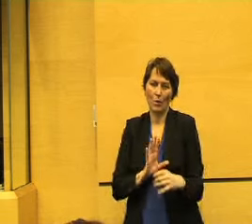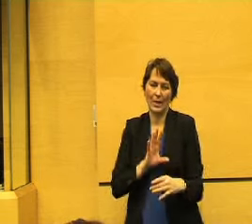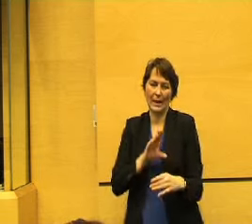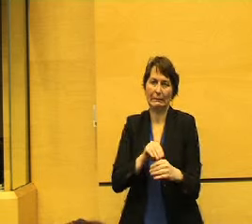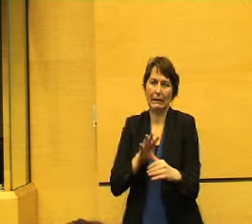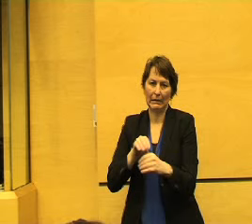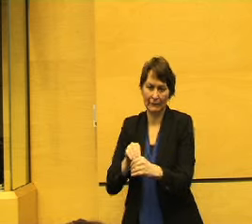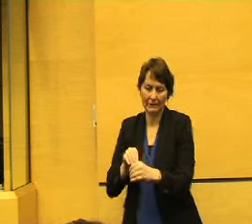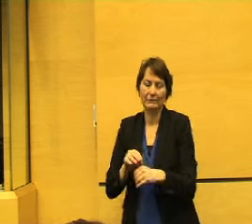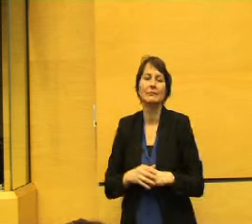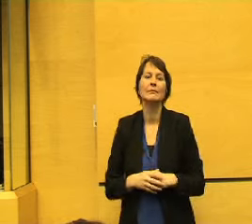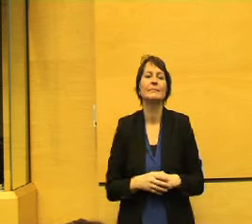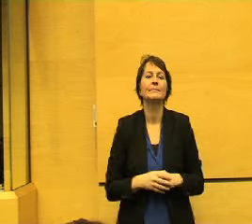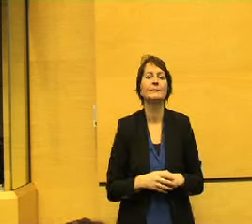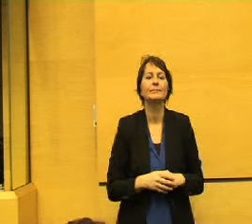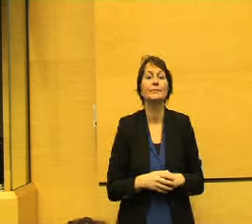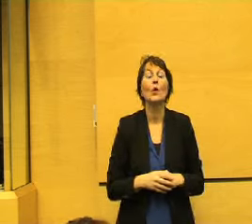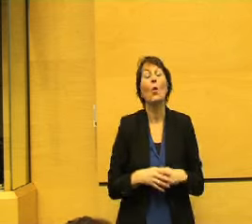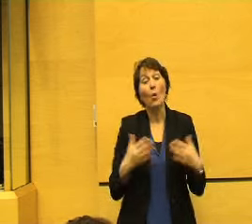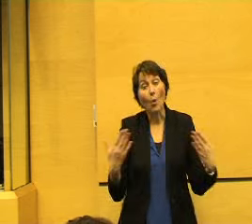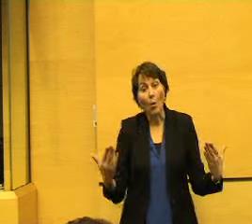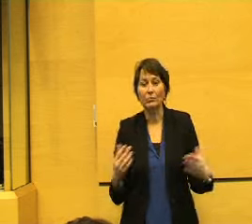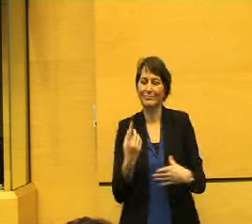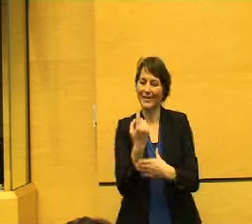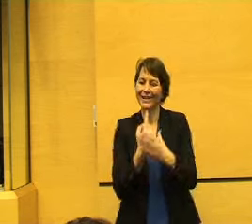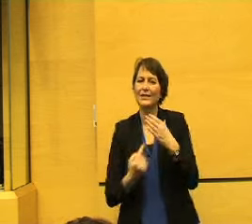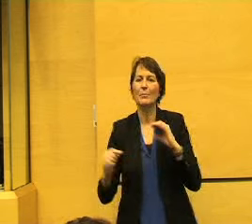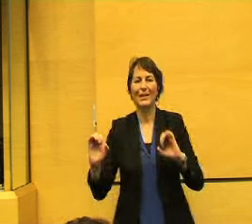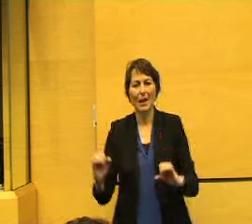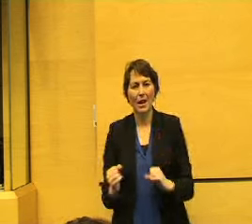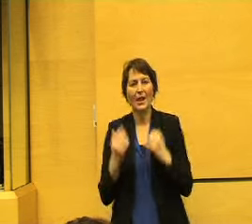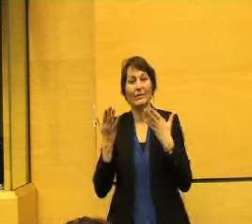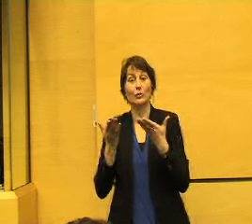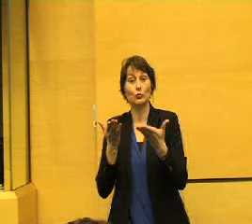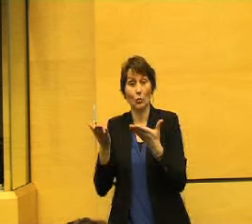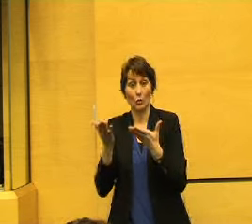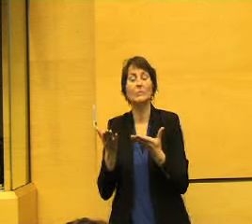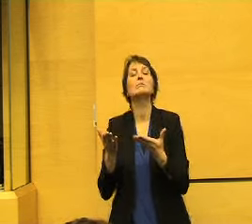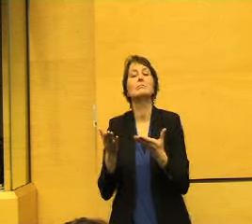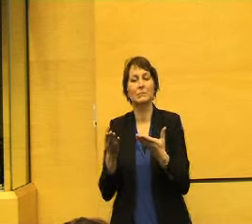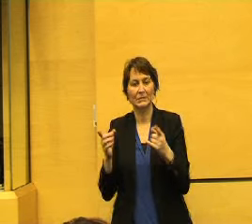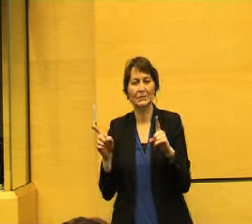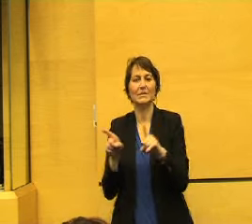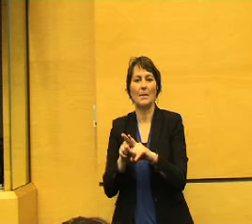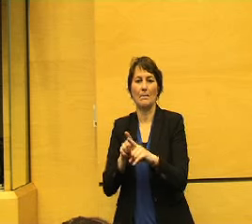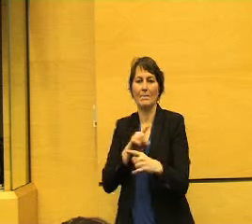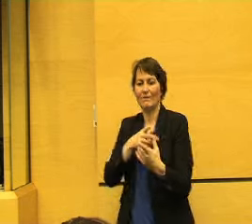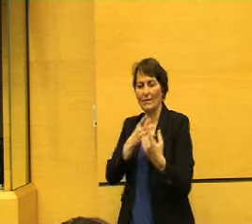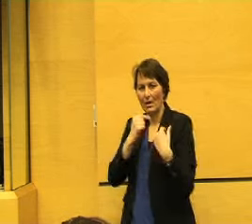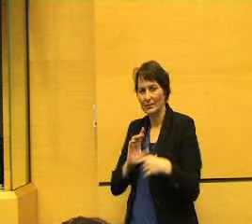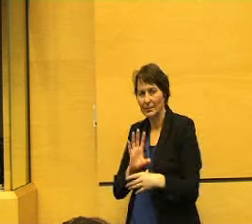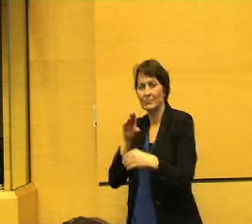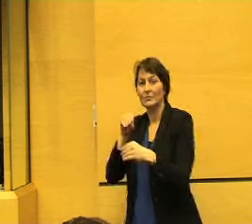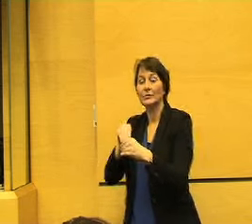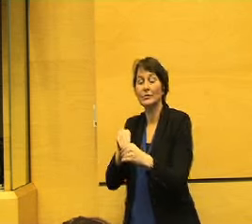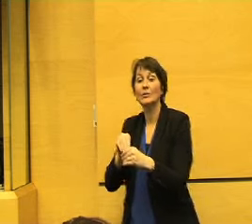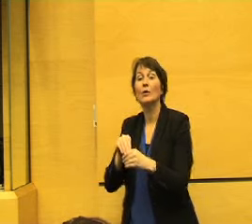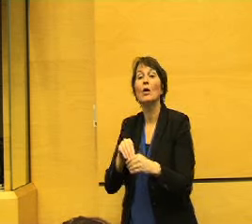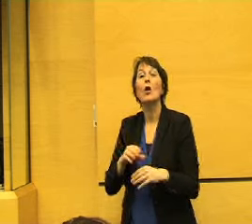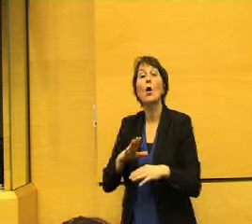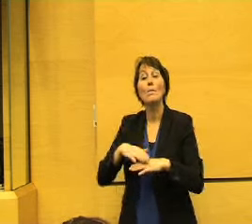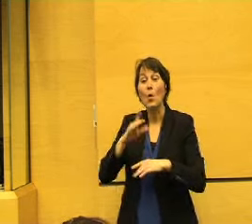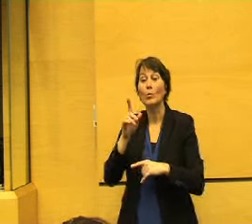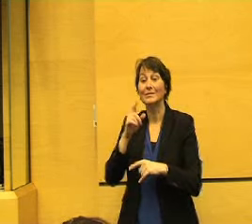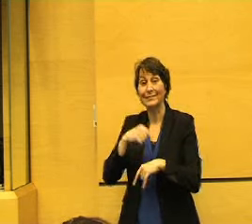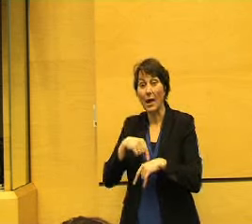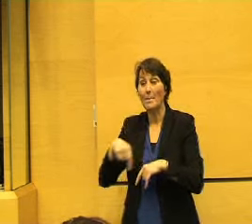as well as the independent living services, because the services are provided mostly by persons with